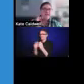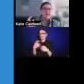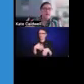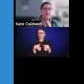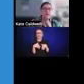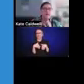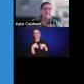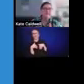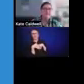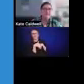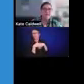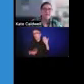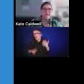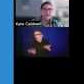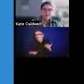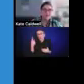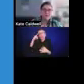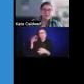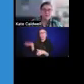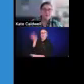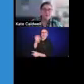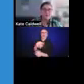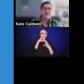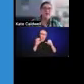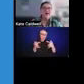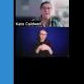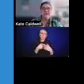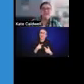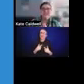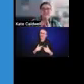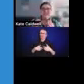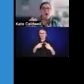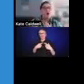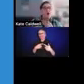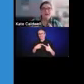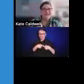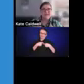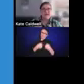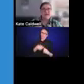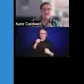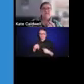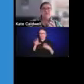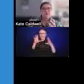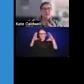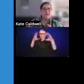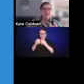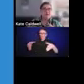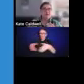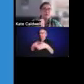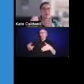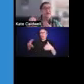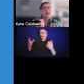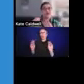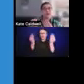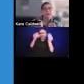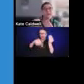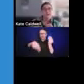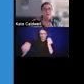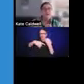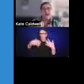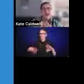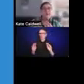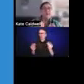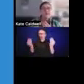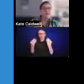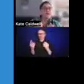of the things I love doing is focus group with youth, because they always tend to do better in a group where they can respond